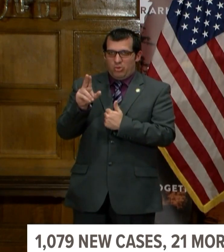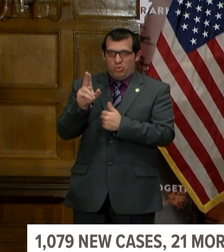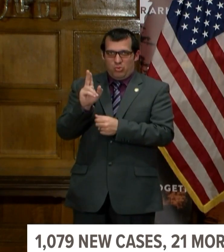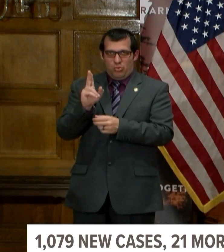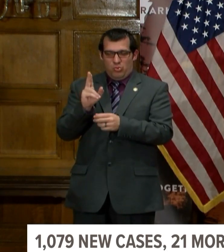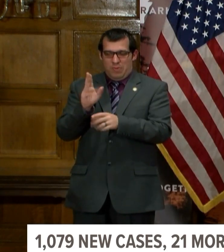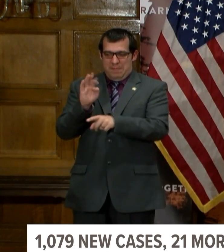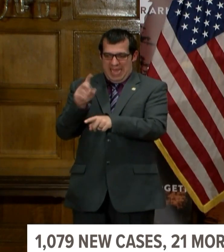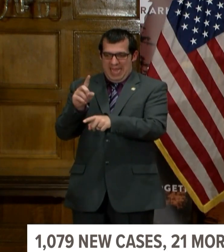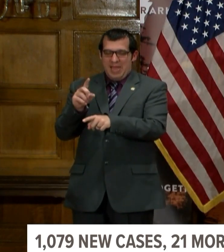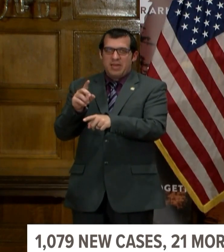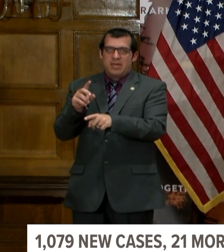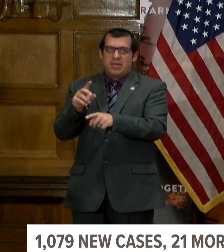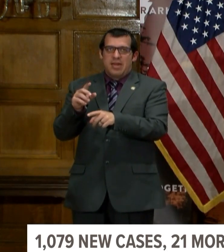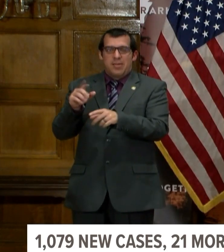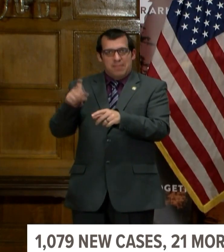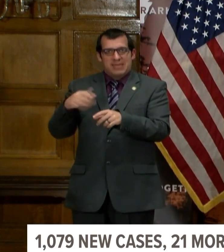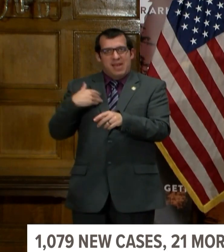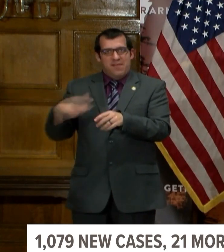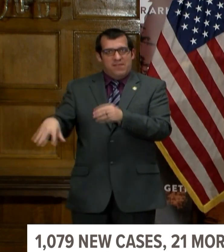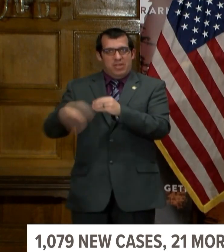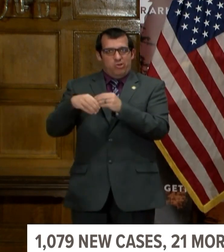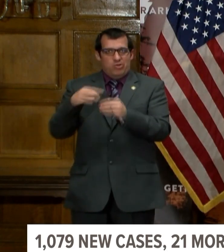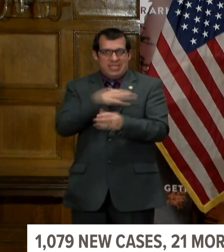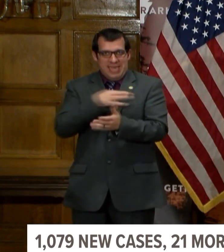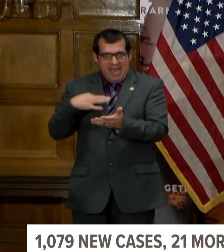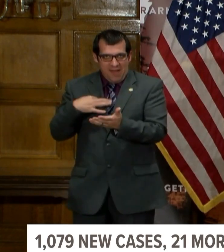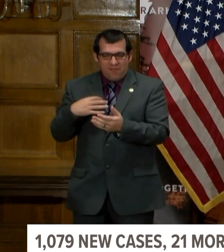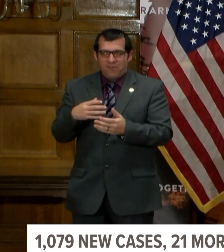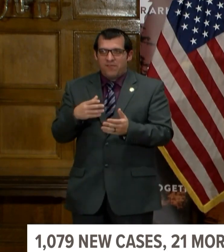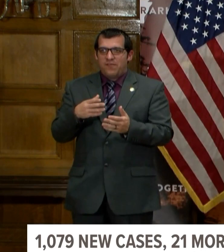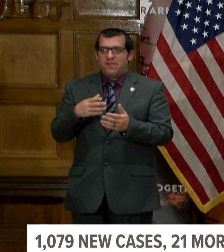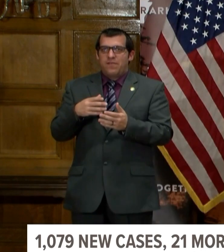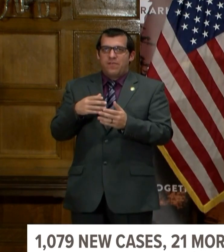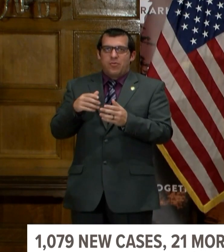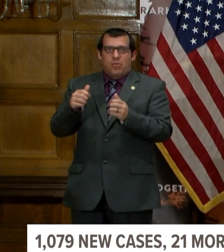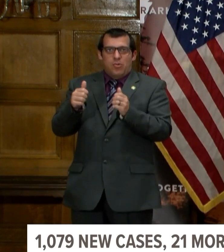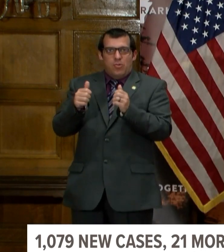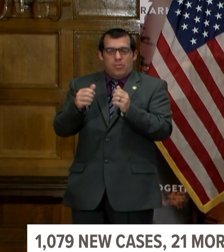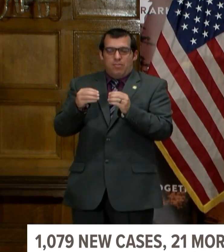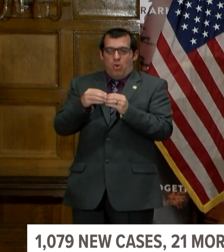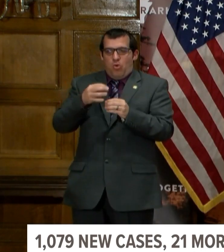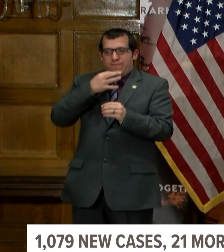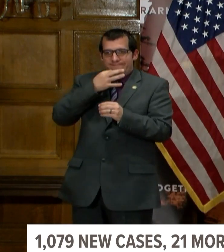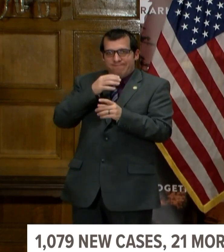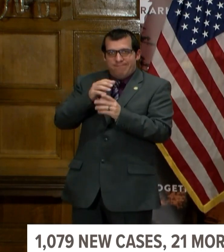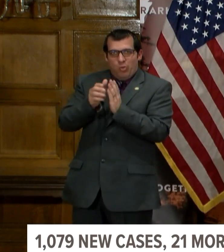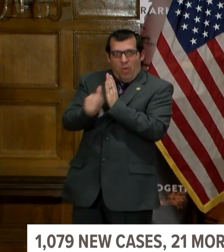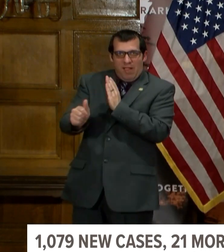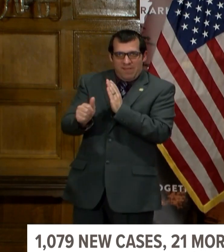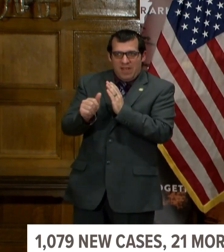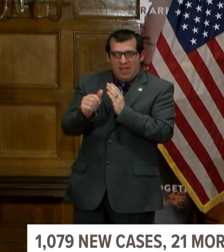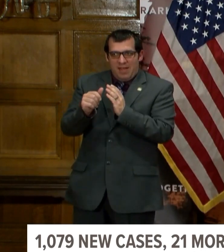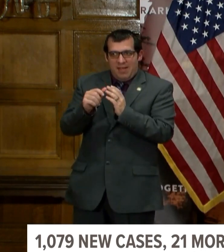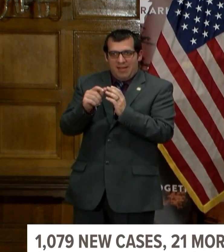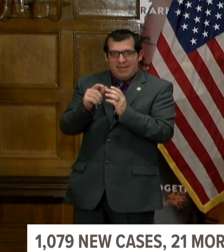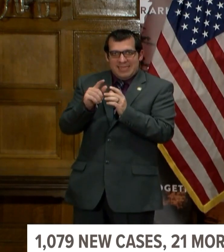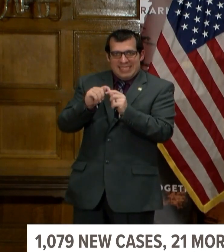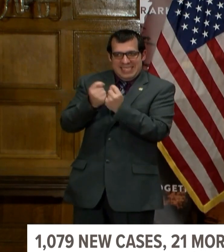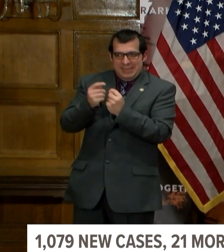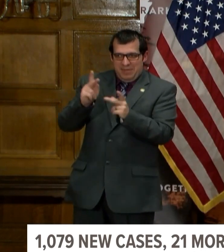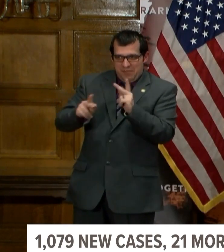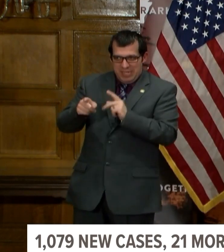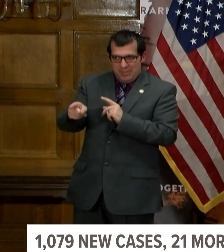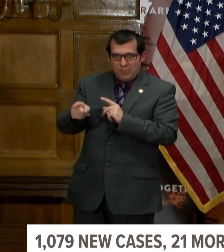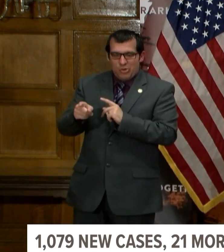takes extra personnel, highly qualified teams, and they have those in place,